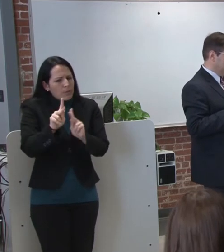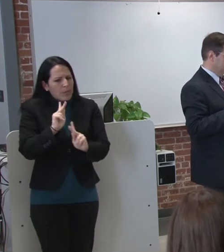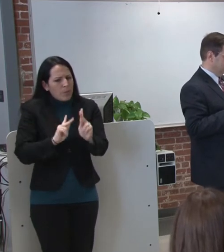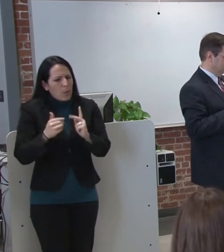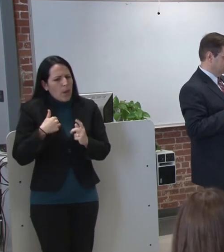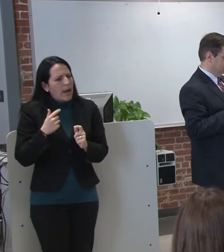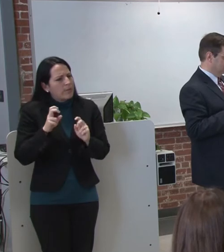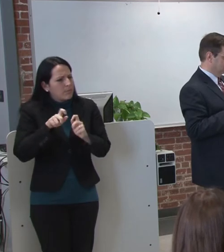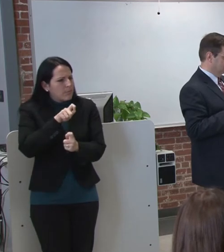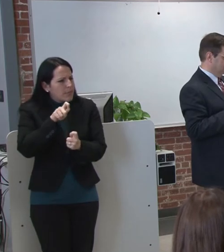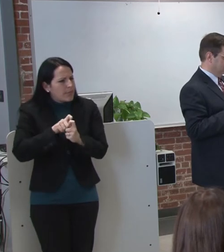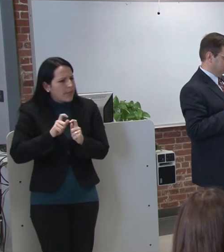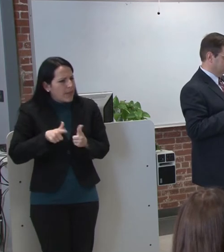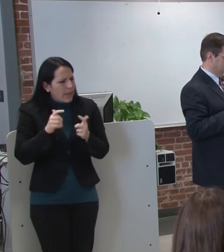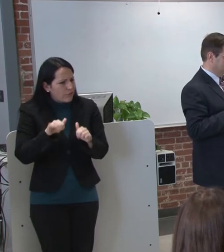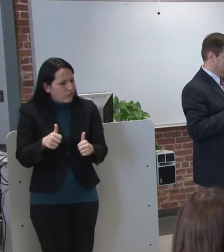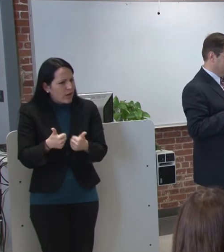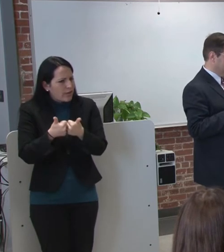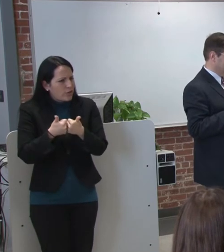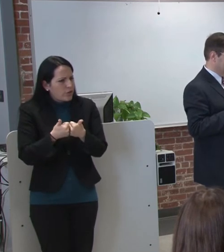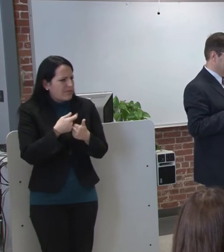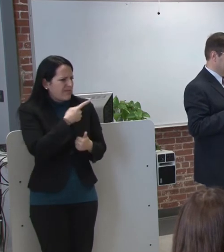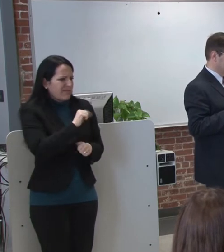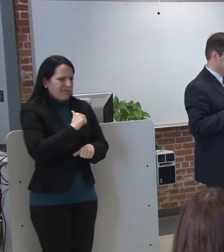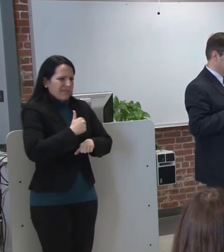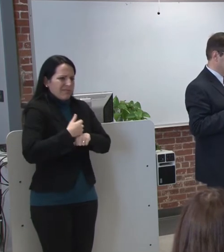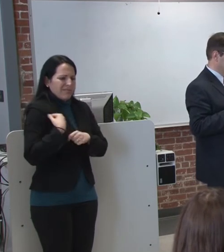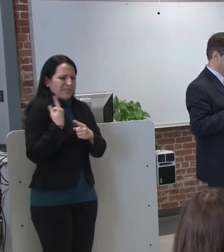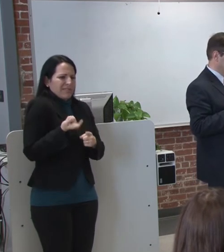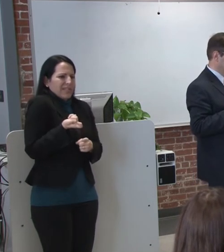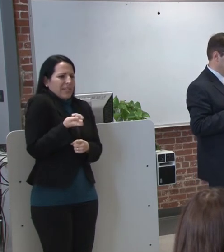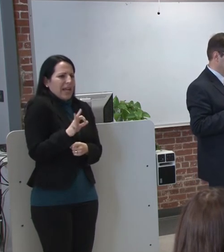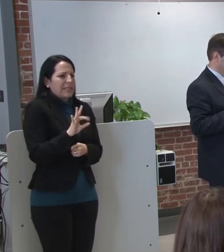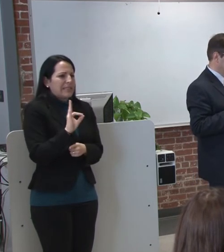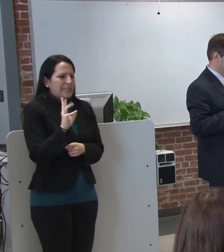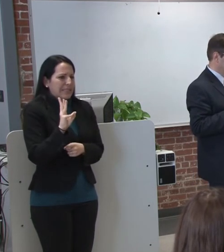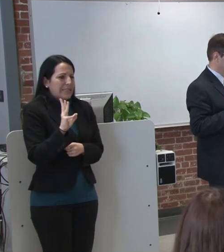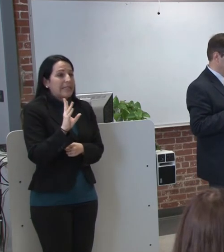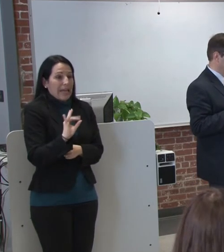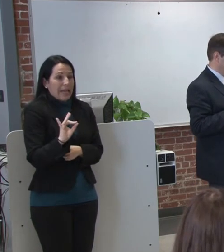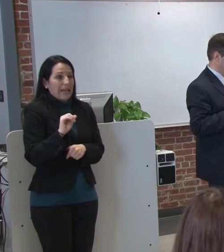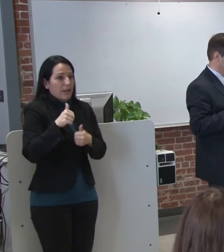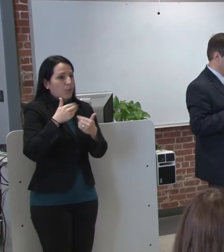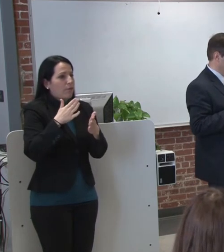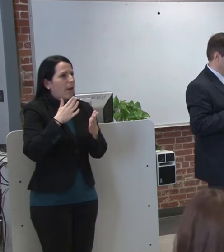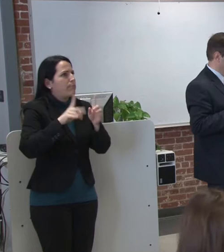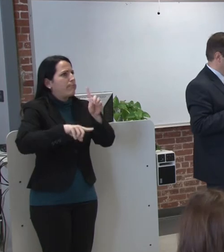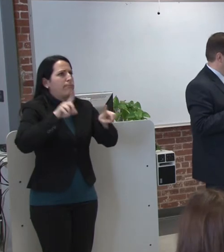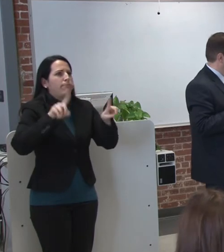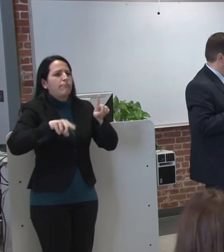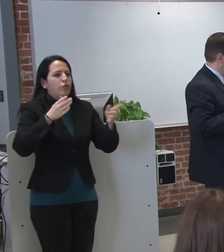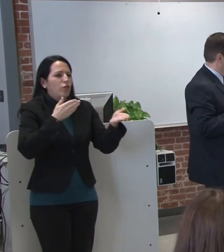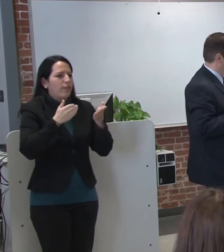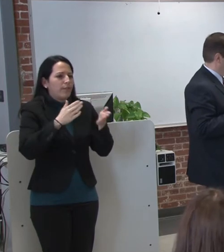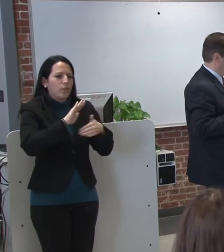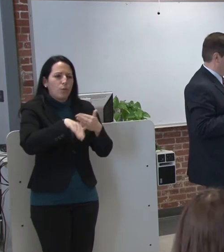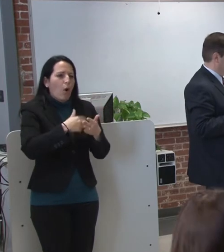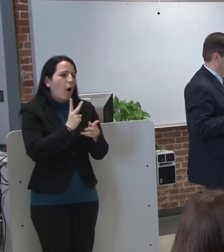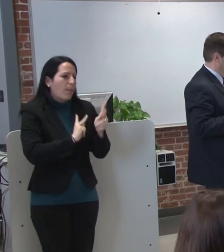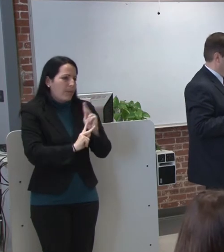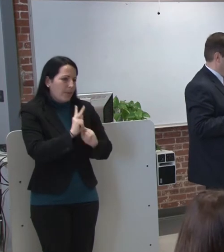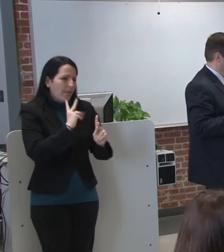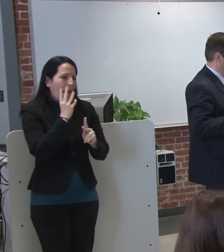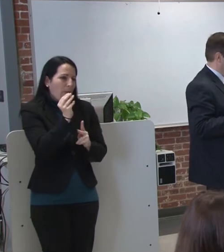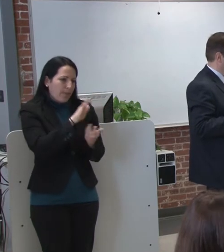have been, since 1968, one of the largest providers of supports and services to people with all abilities in the community. And then